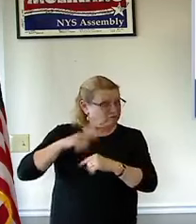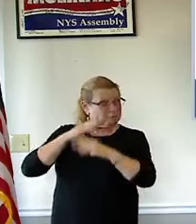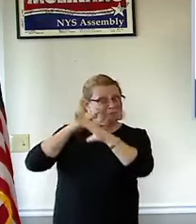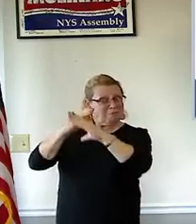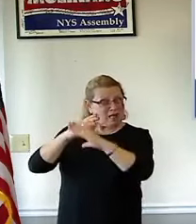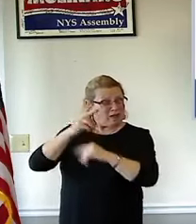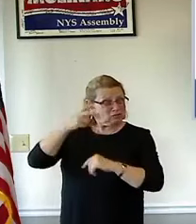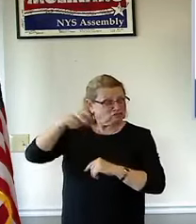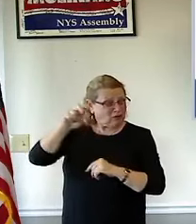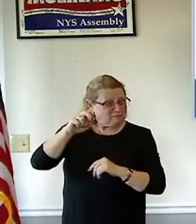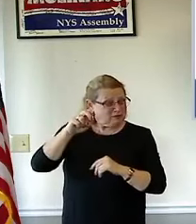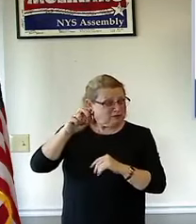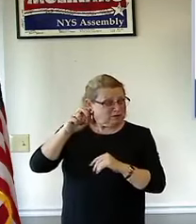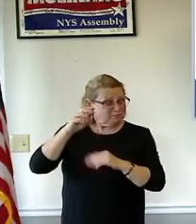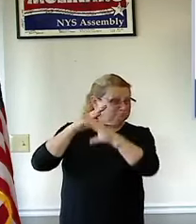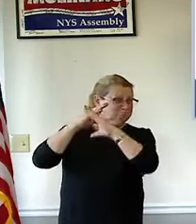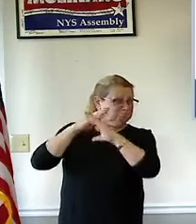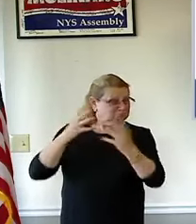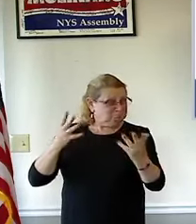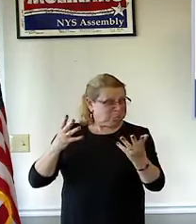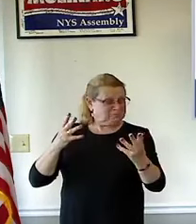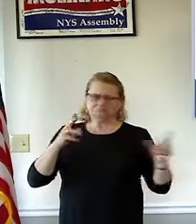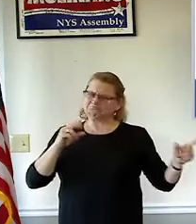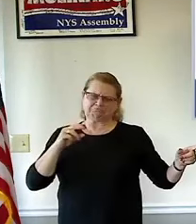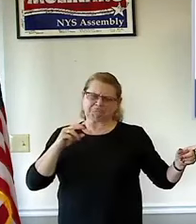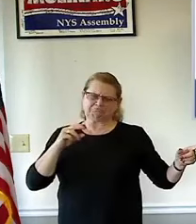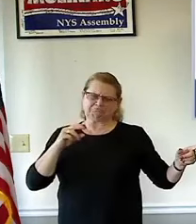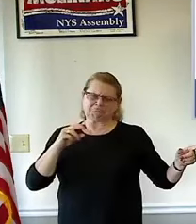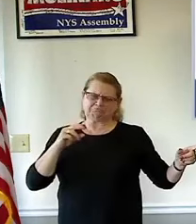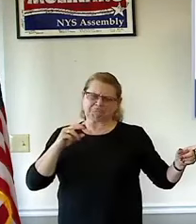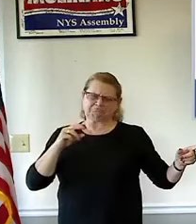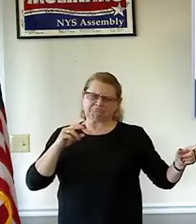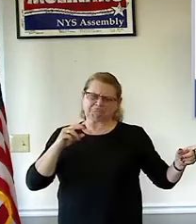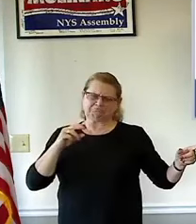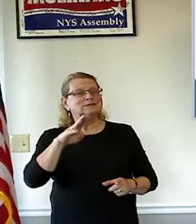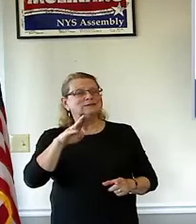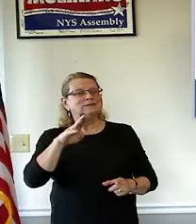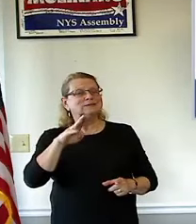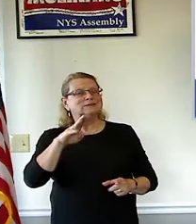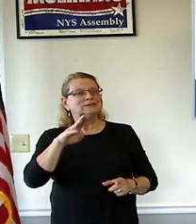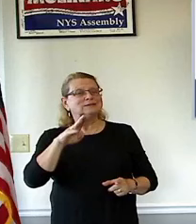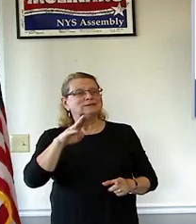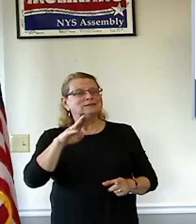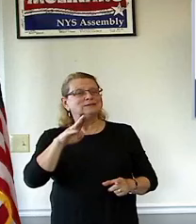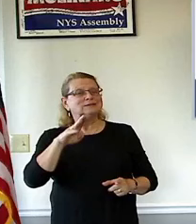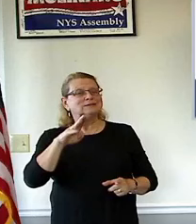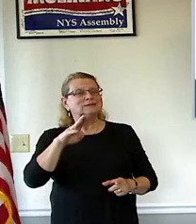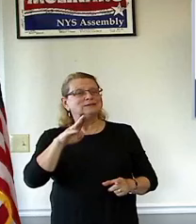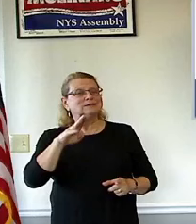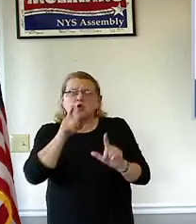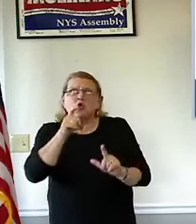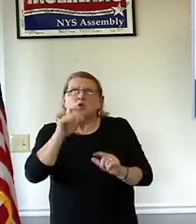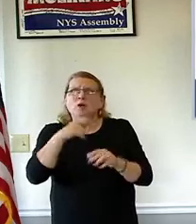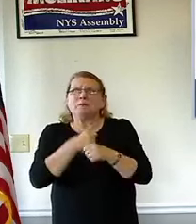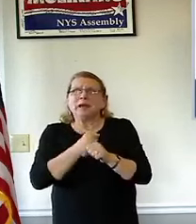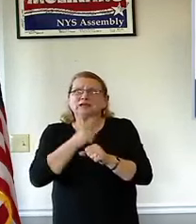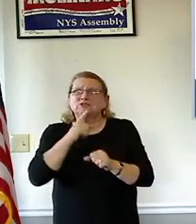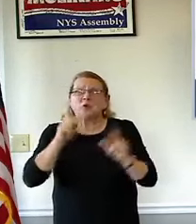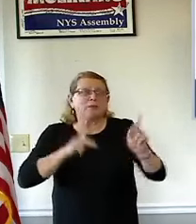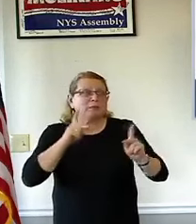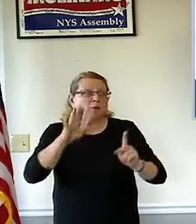is included in one of the states. And then Debbie asks, who will make sure people from Florida will self-quarantine? The easy answer is no